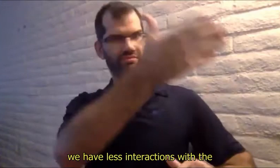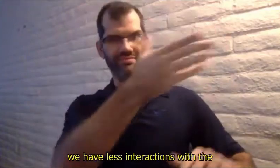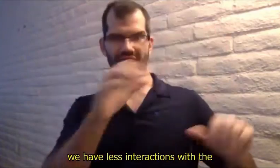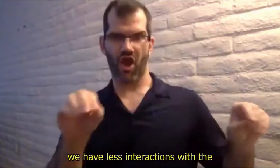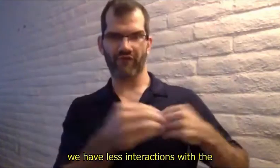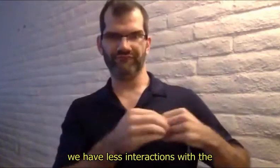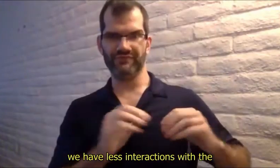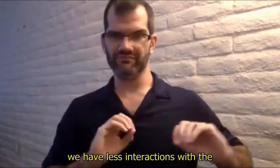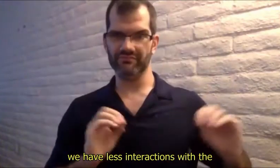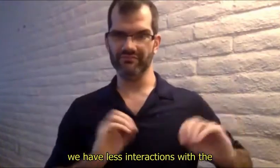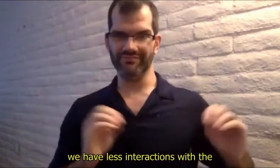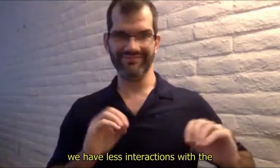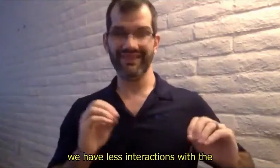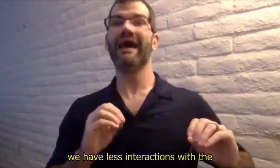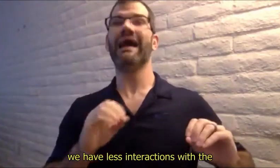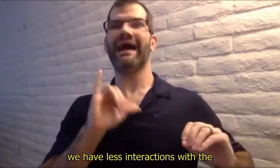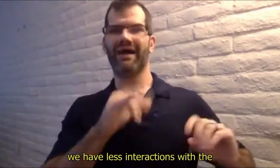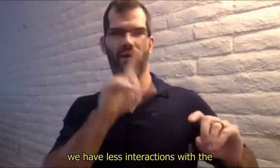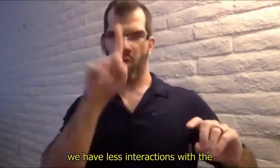less